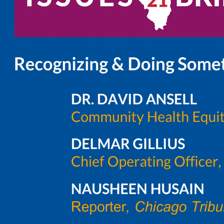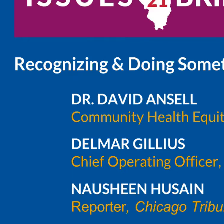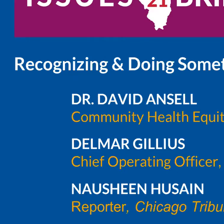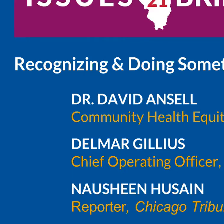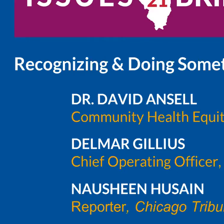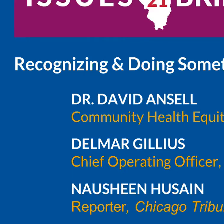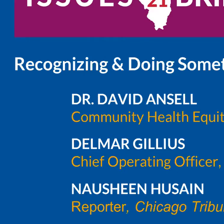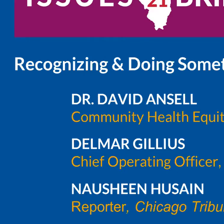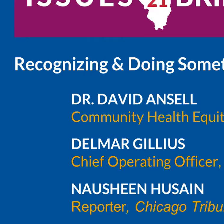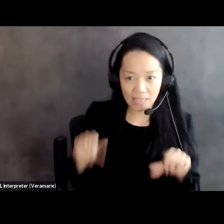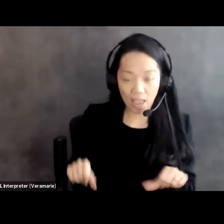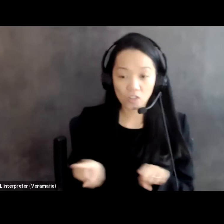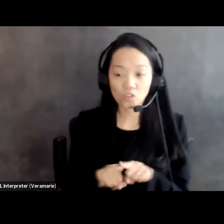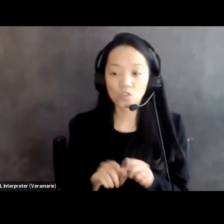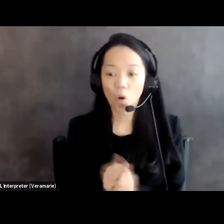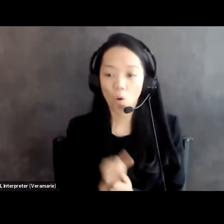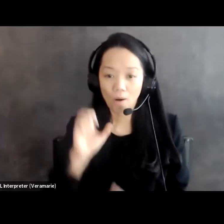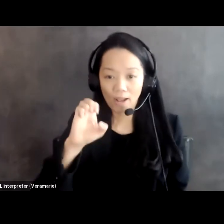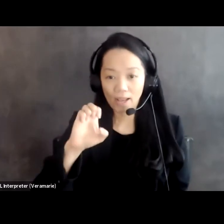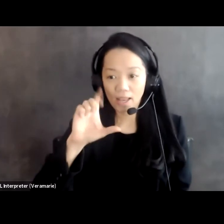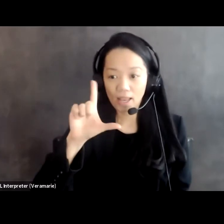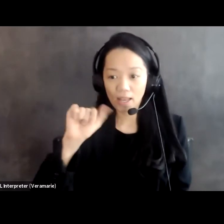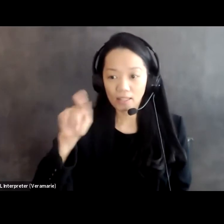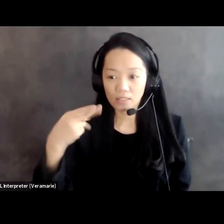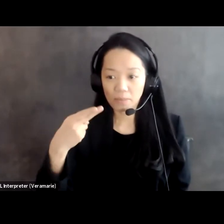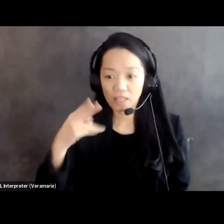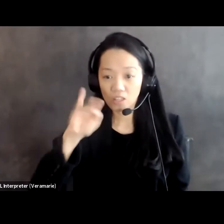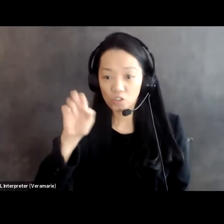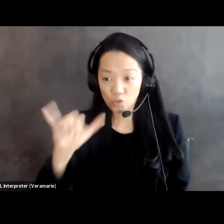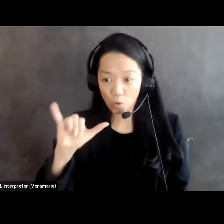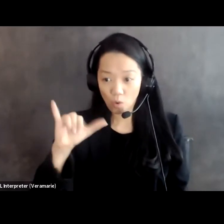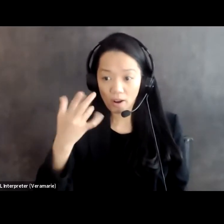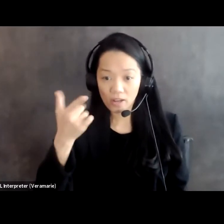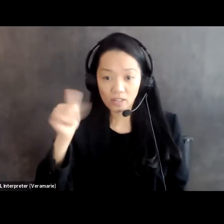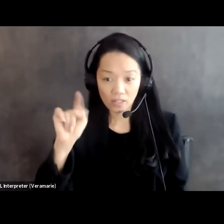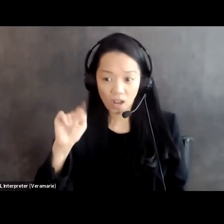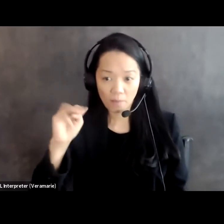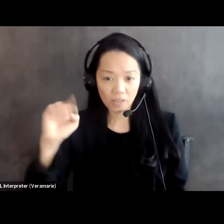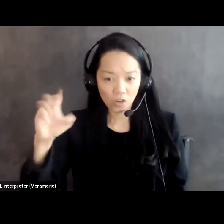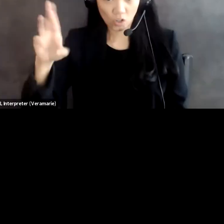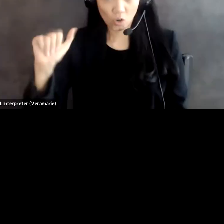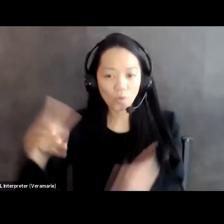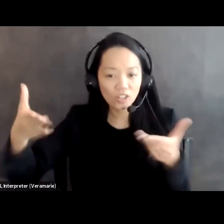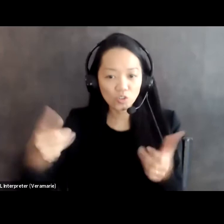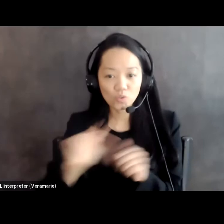specialist Elizabeth Joy Guscott-Mueller, who will introduce our